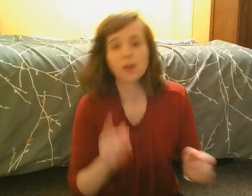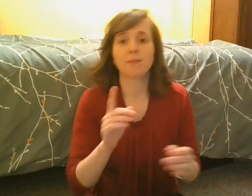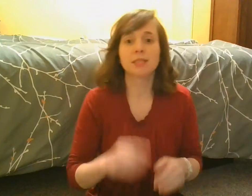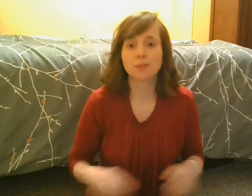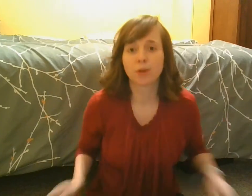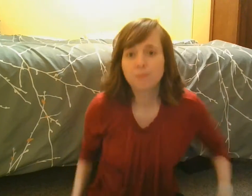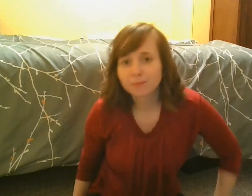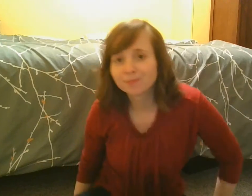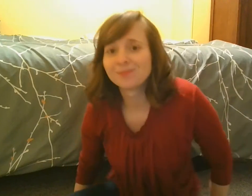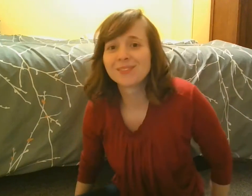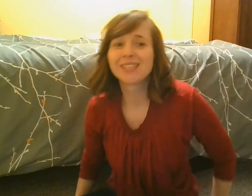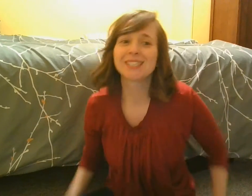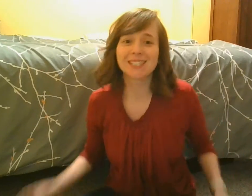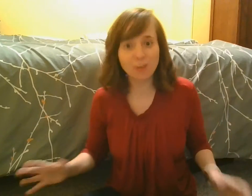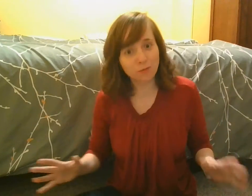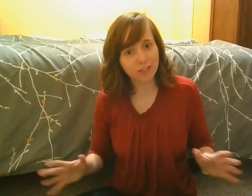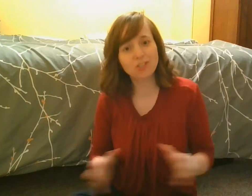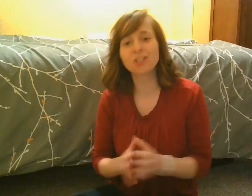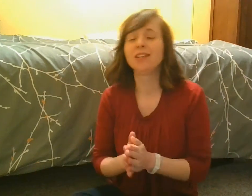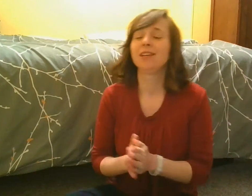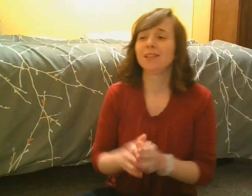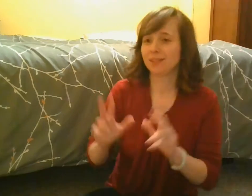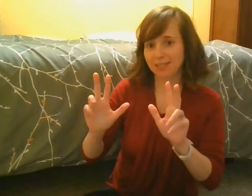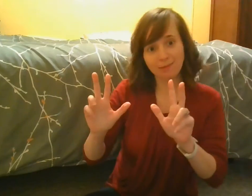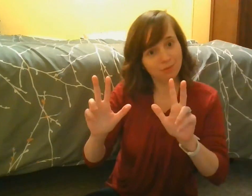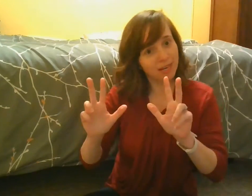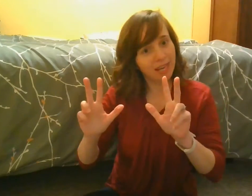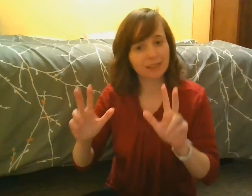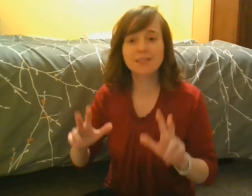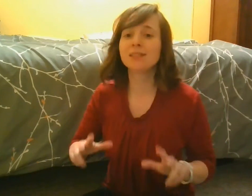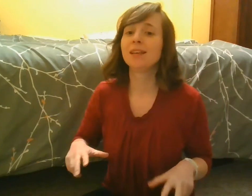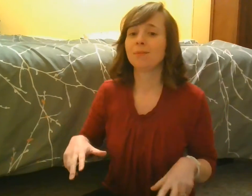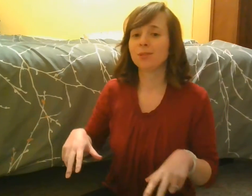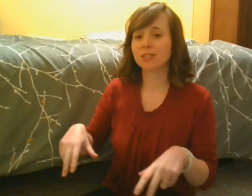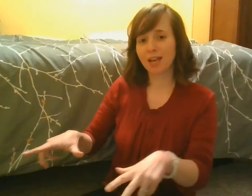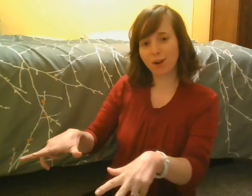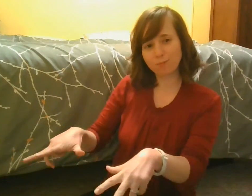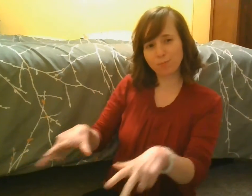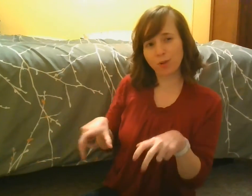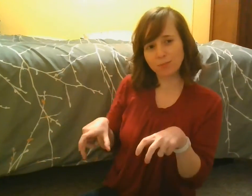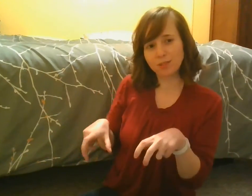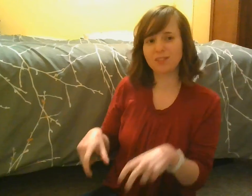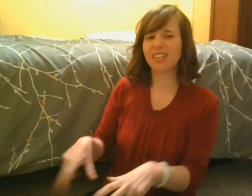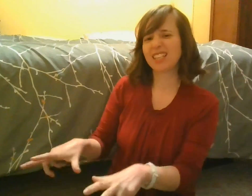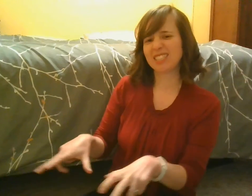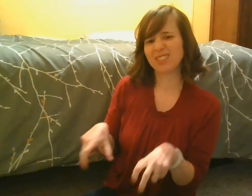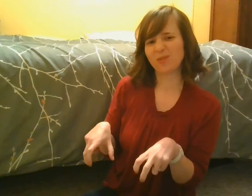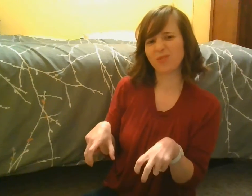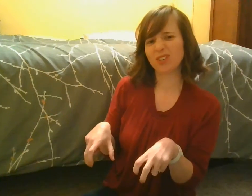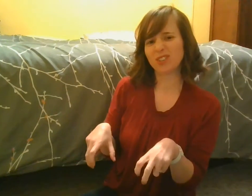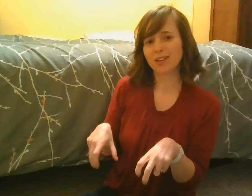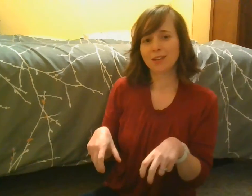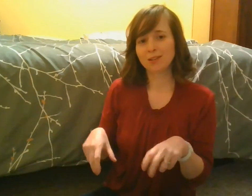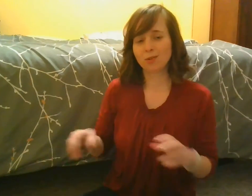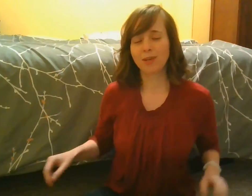Missed one. Selfish. Same 3 hands, but just kind of pull them to you like that's selfish. So we